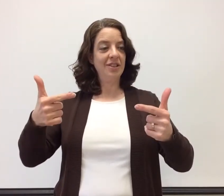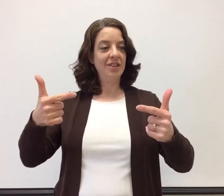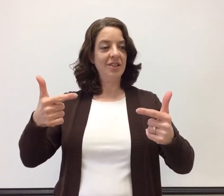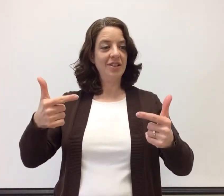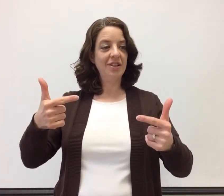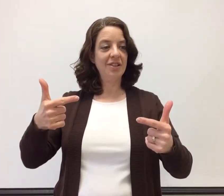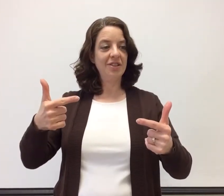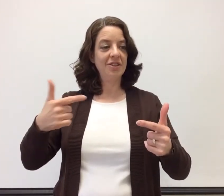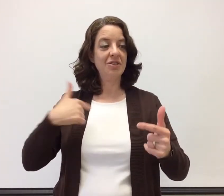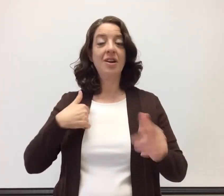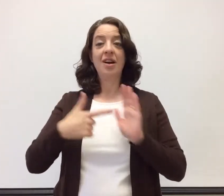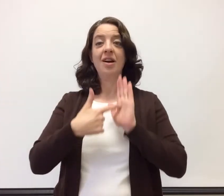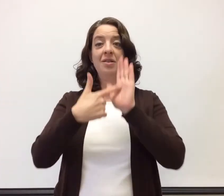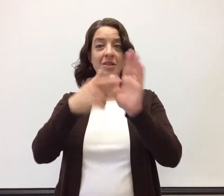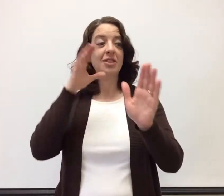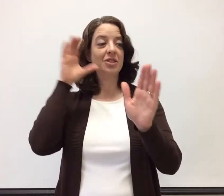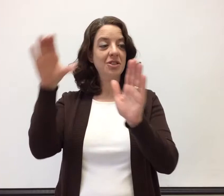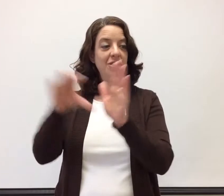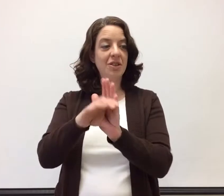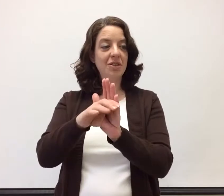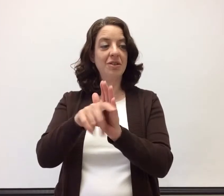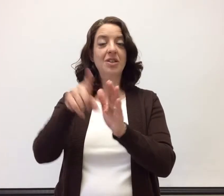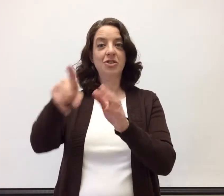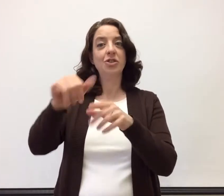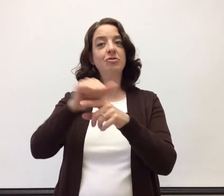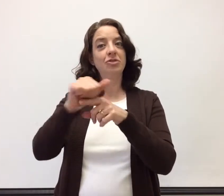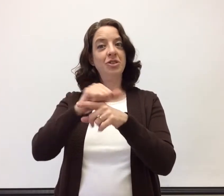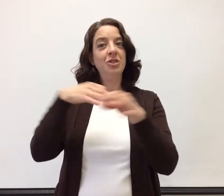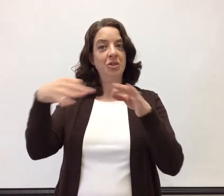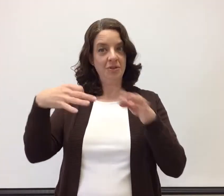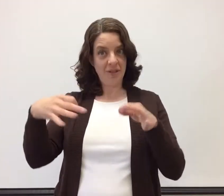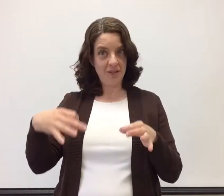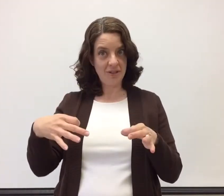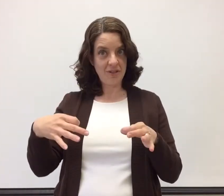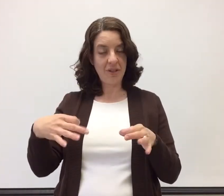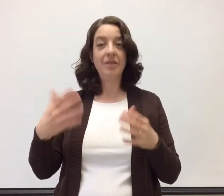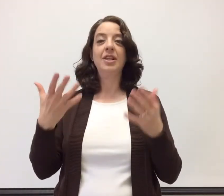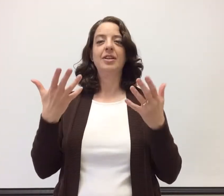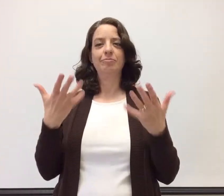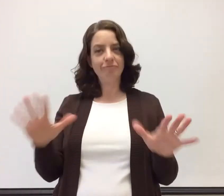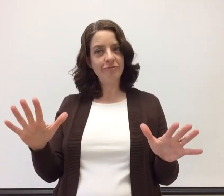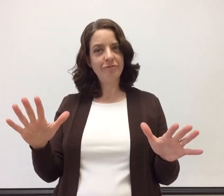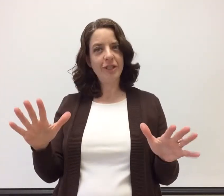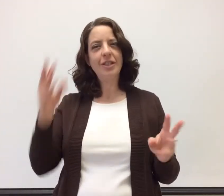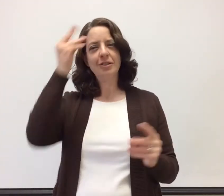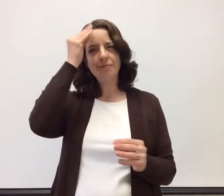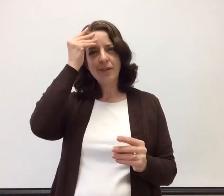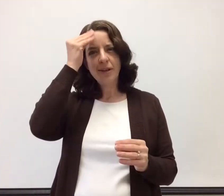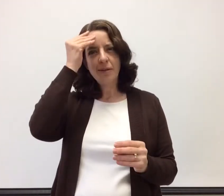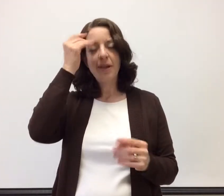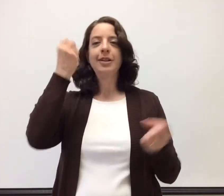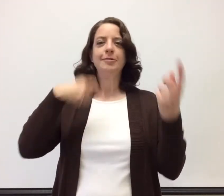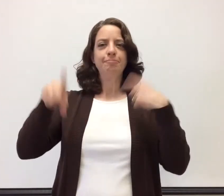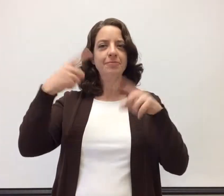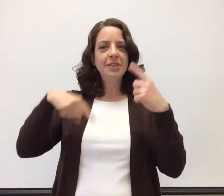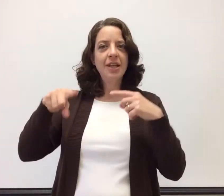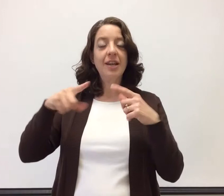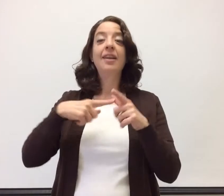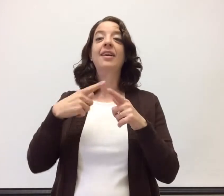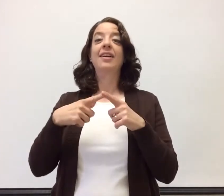So now it's your turn. I'm going to show you the picture, and you practice explaining it. And when you're done, I want you to think about it, how